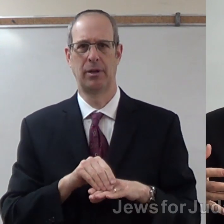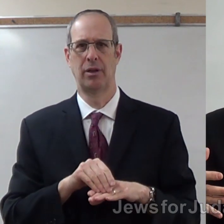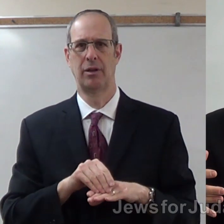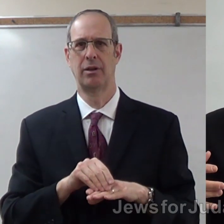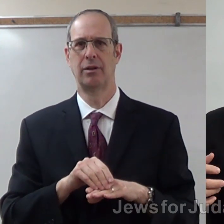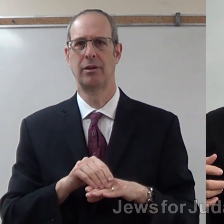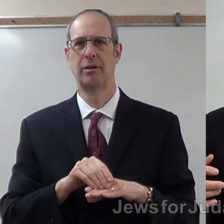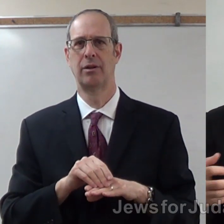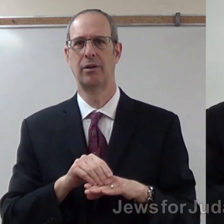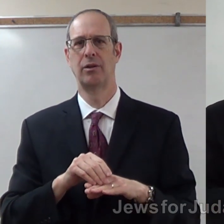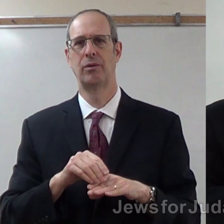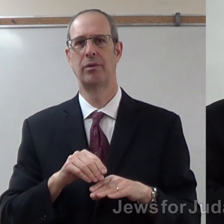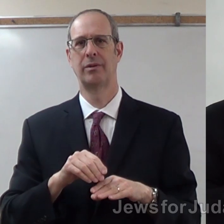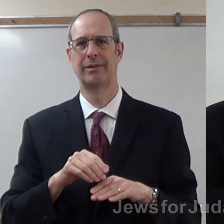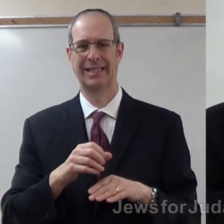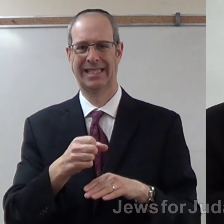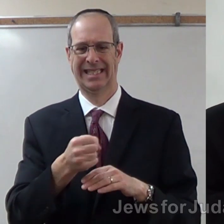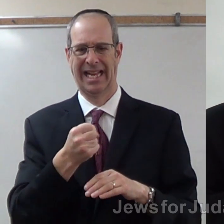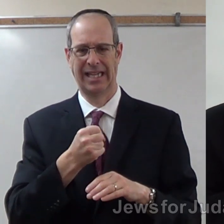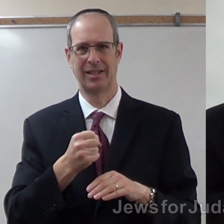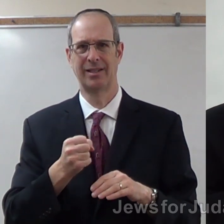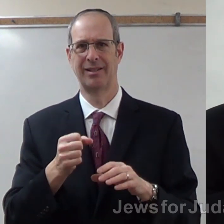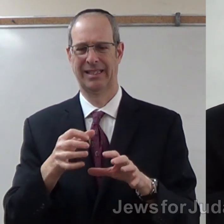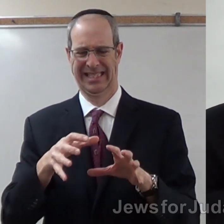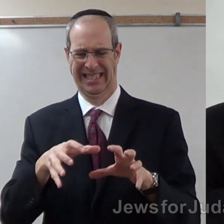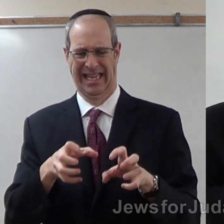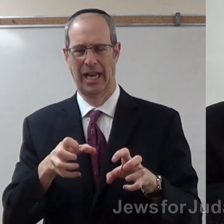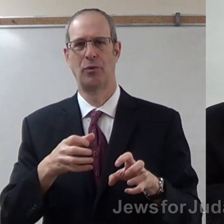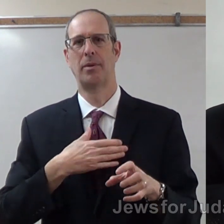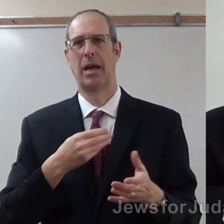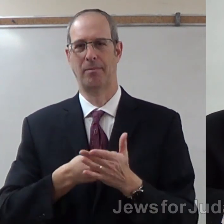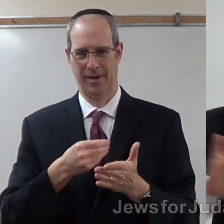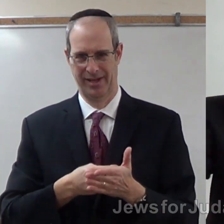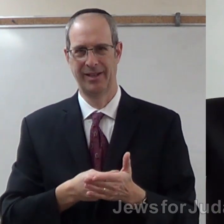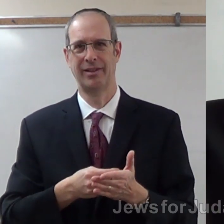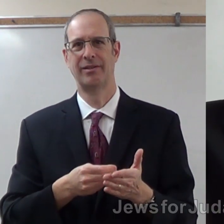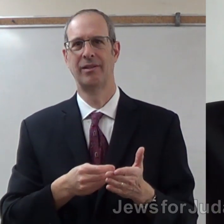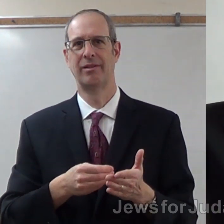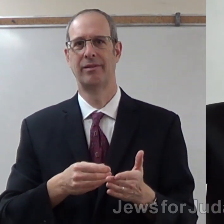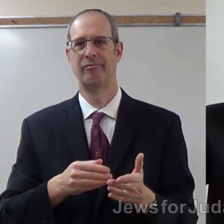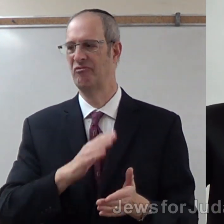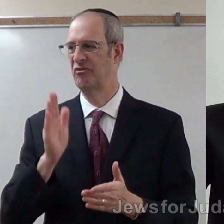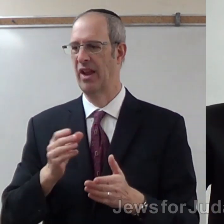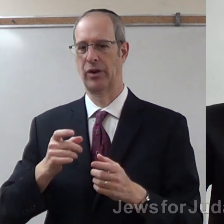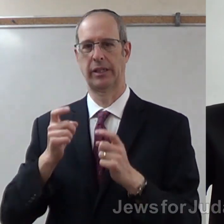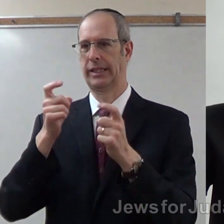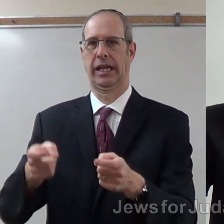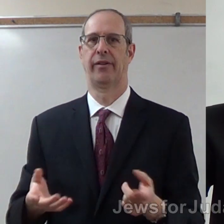so tight with my money that I will never give any of it away.